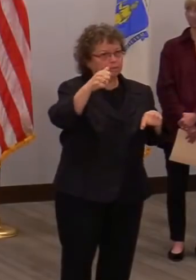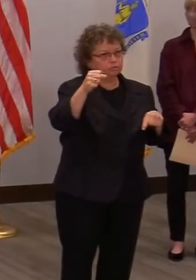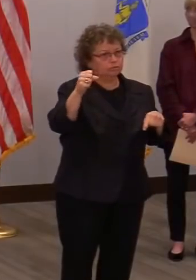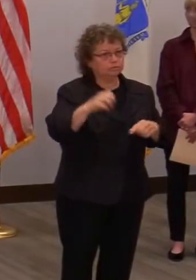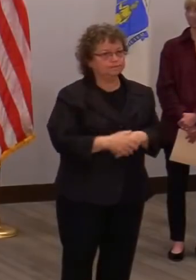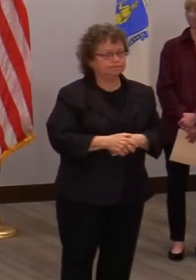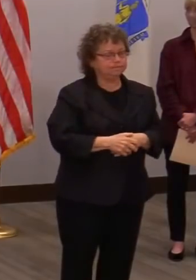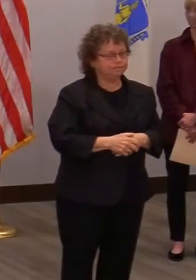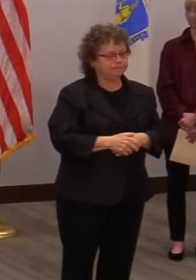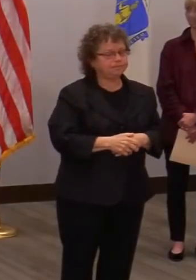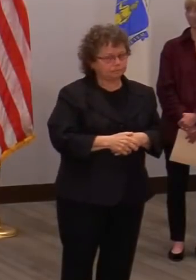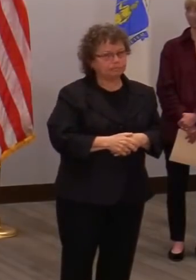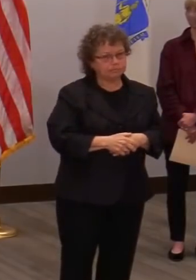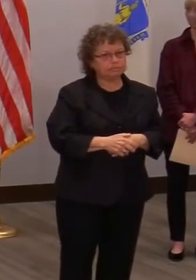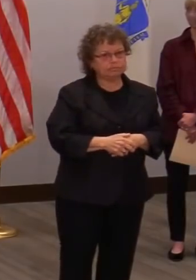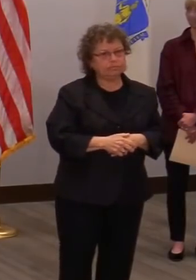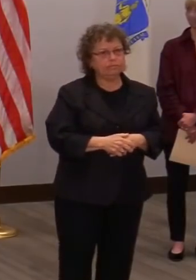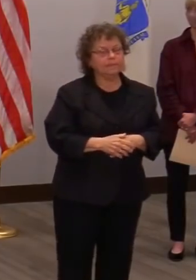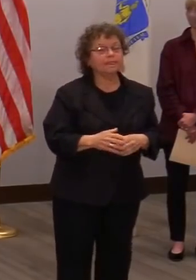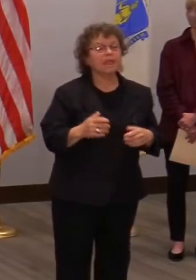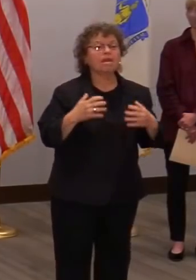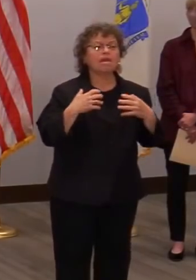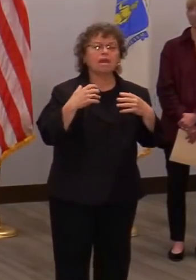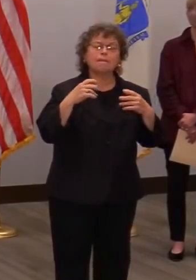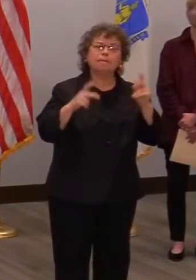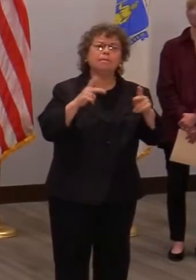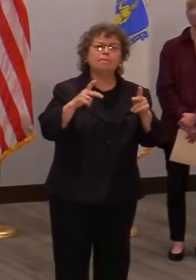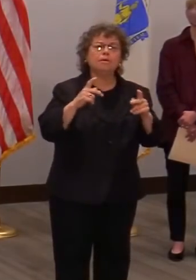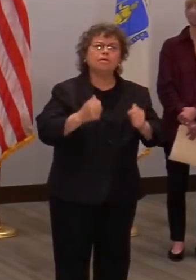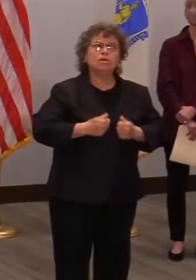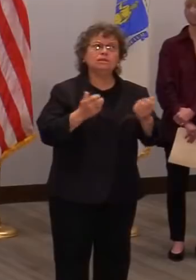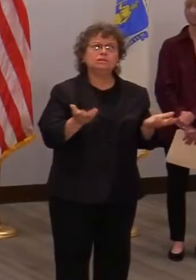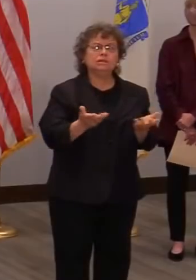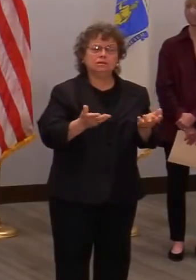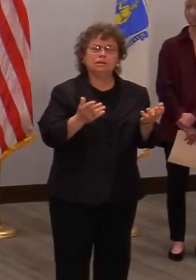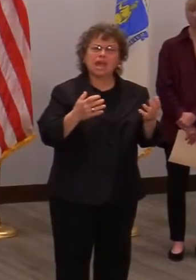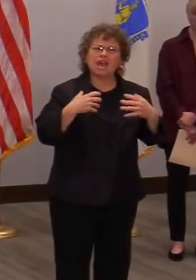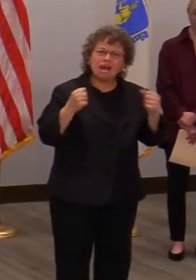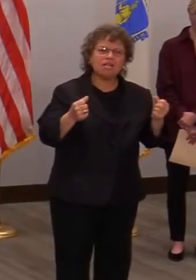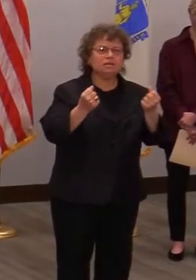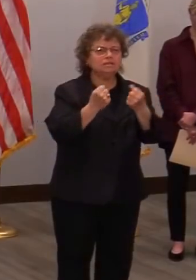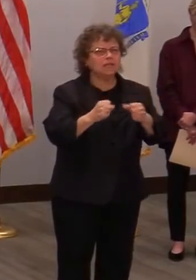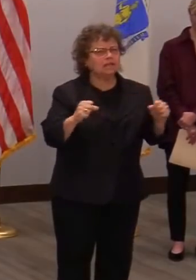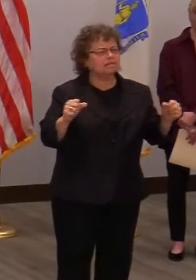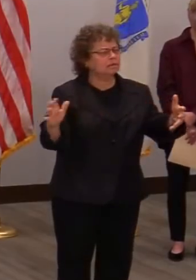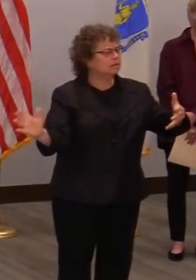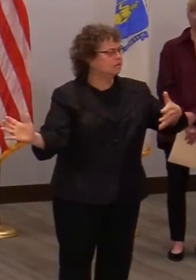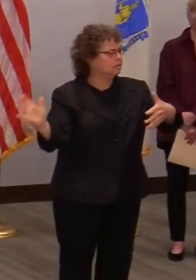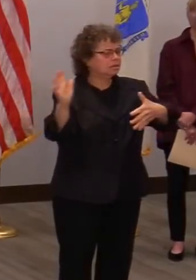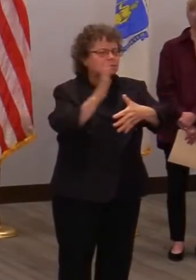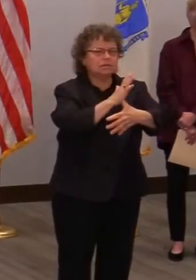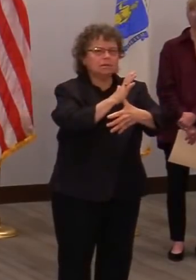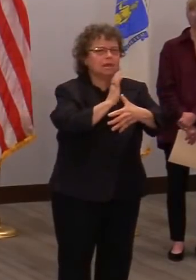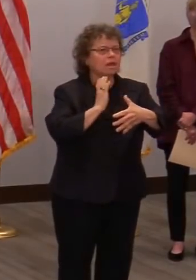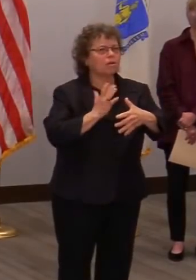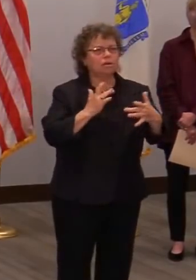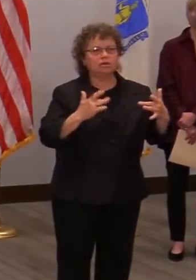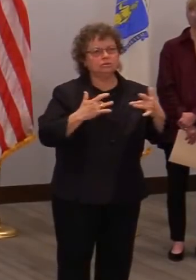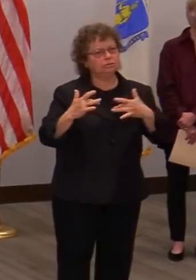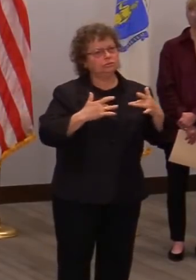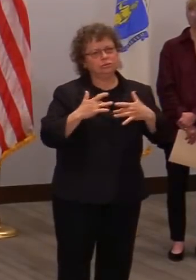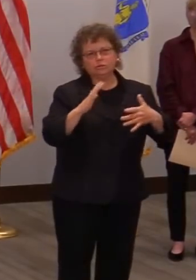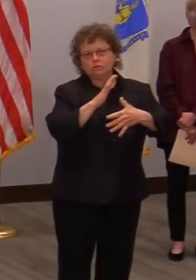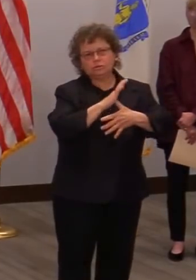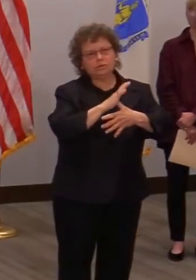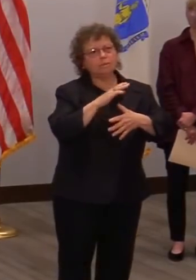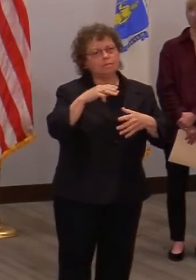The health and safety of our residents remains a paramount and fundamental concern for us, and the Commonwealth